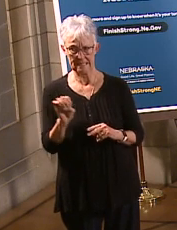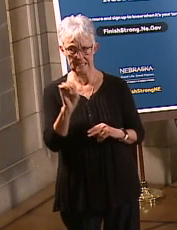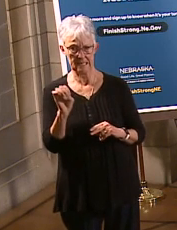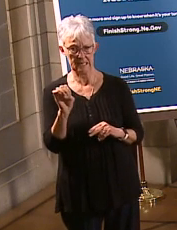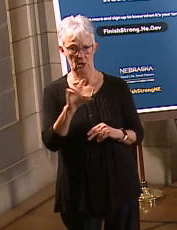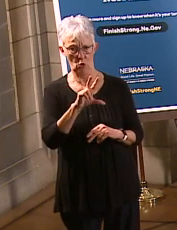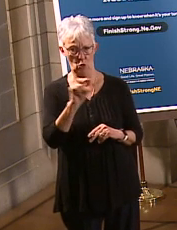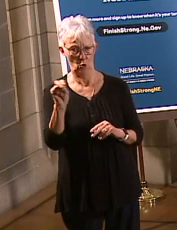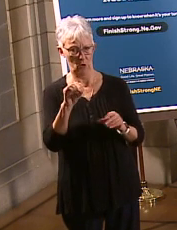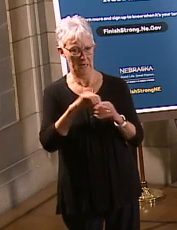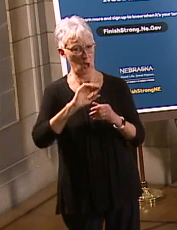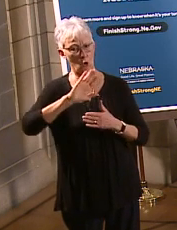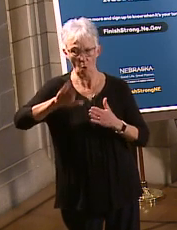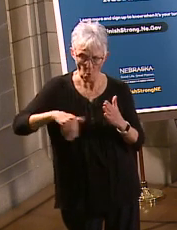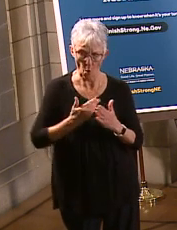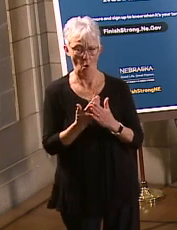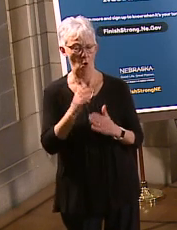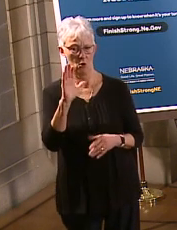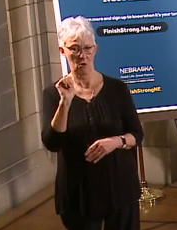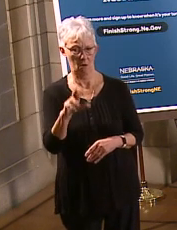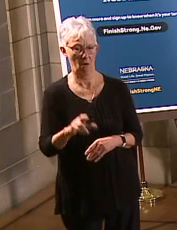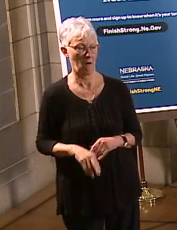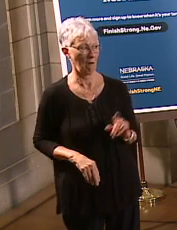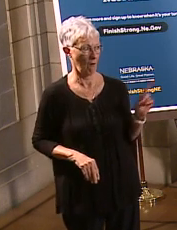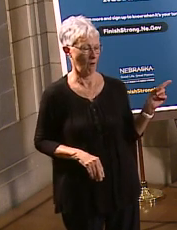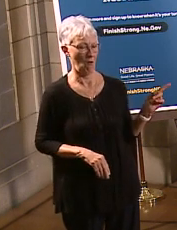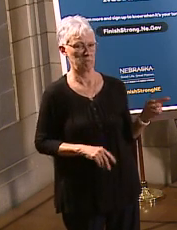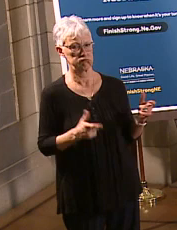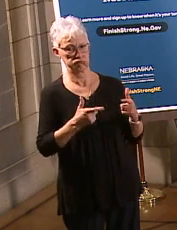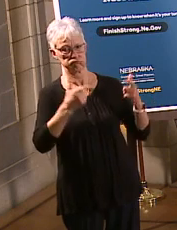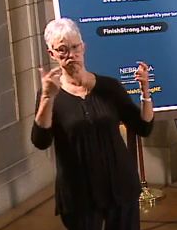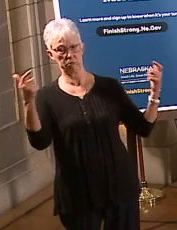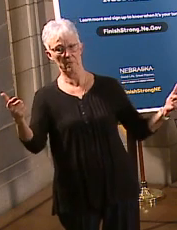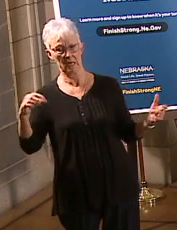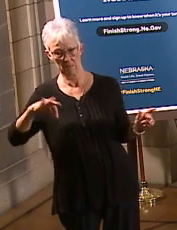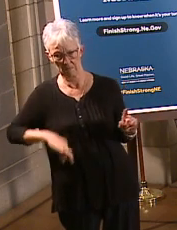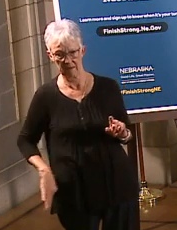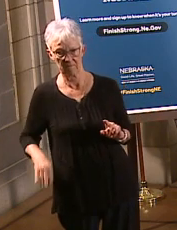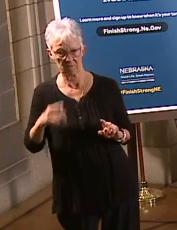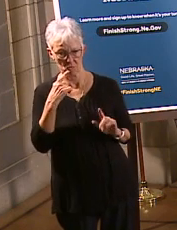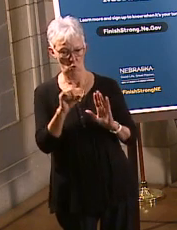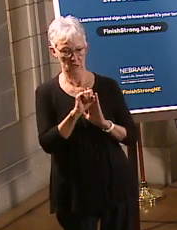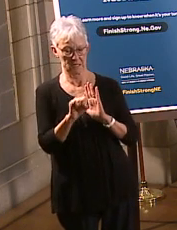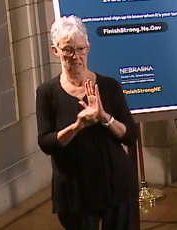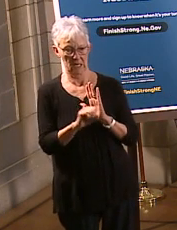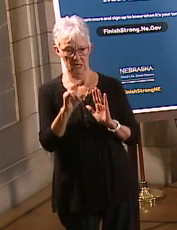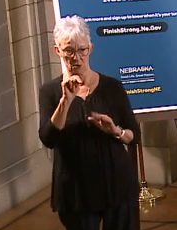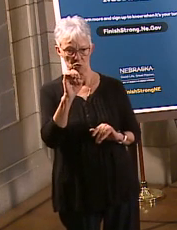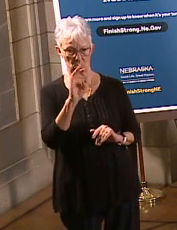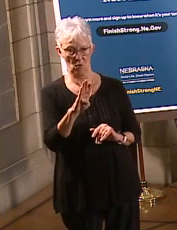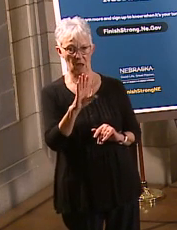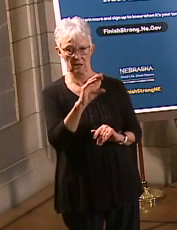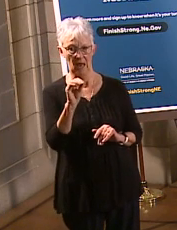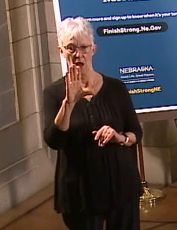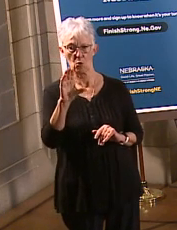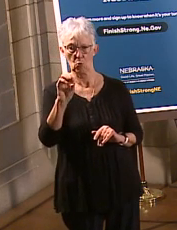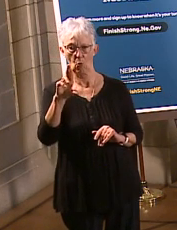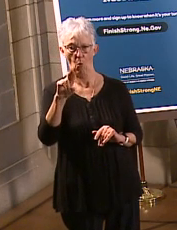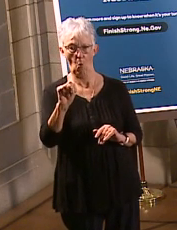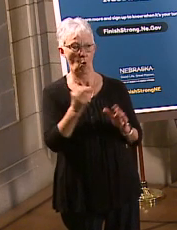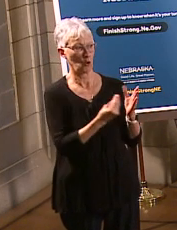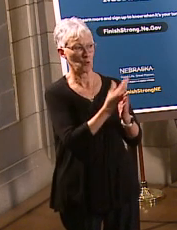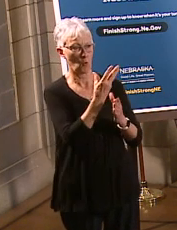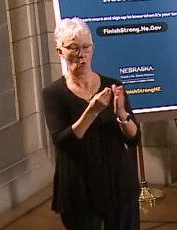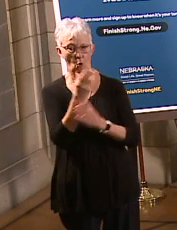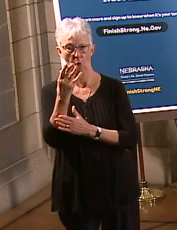of our cars? It would be huge to the state of Nebraska and to the entire Corn Belt and the entire nation. Keep in mind that when ethanol